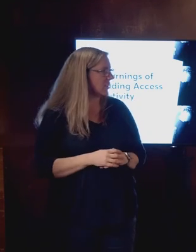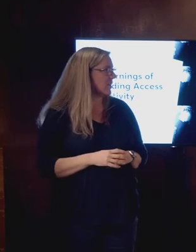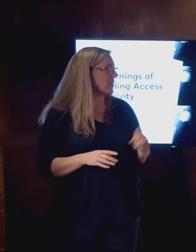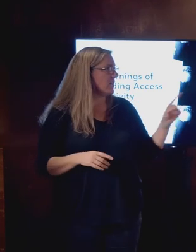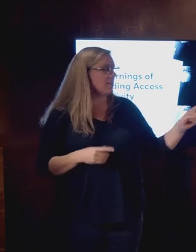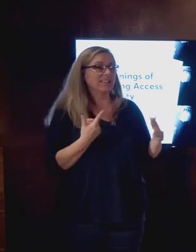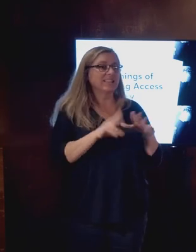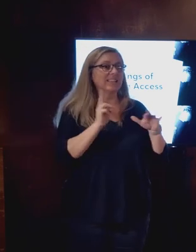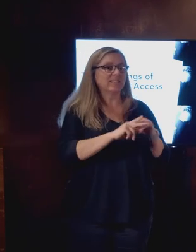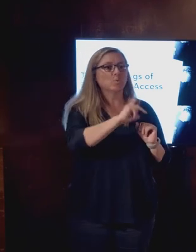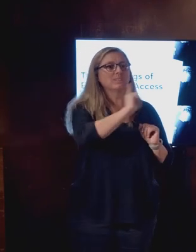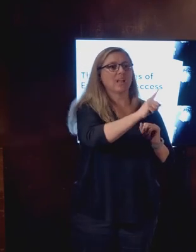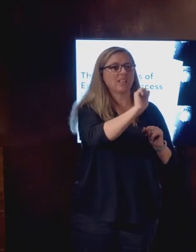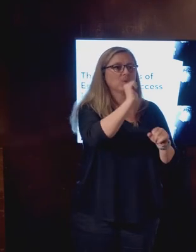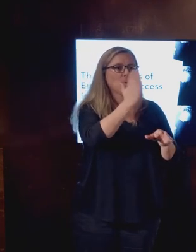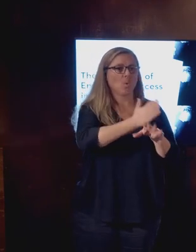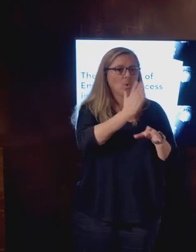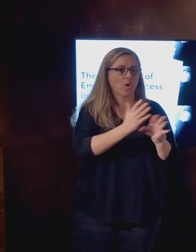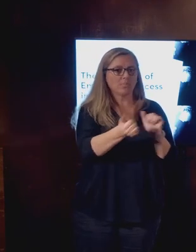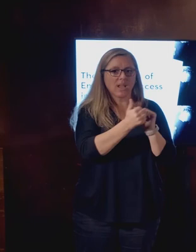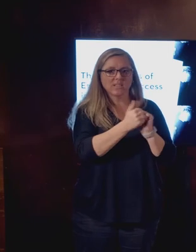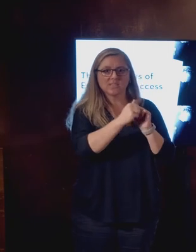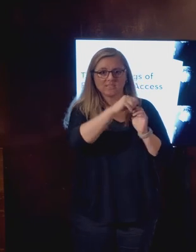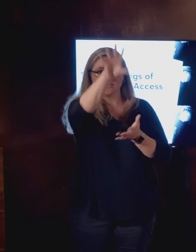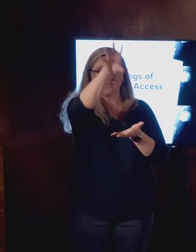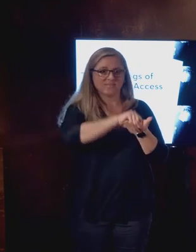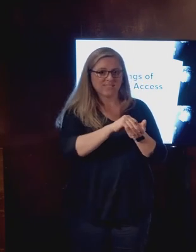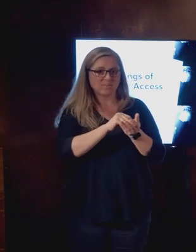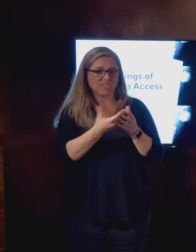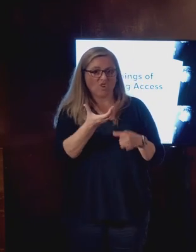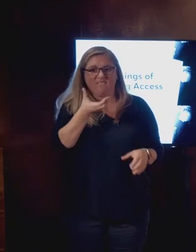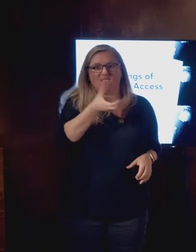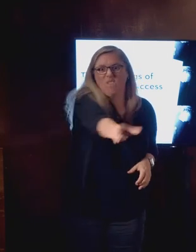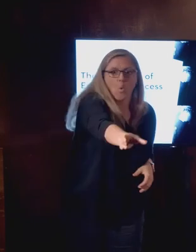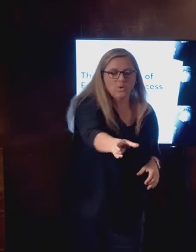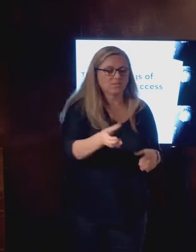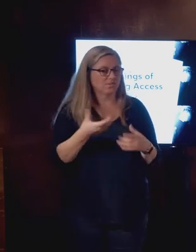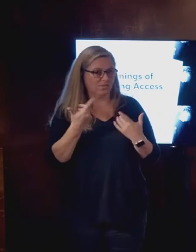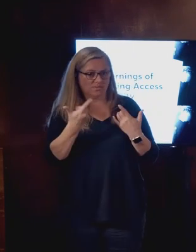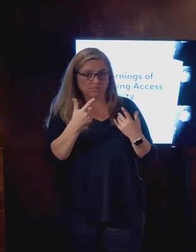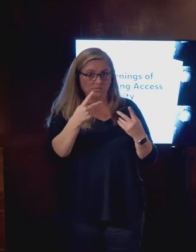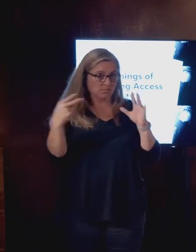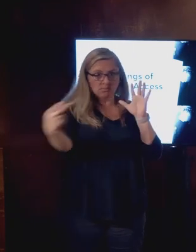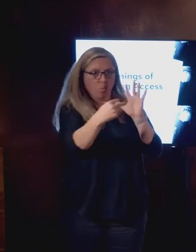tell your colleagues about this event. It's been recorded. Show them. Force it down their throats. I mean, not physically, but, you know.